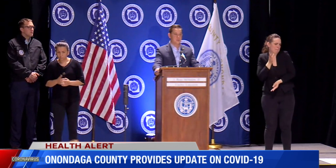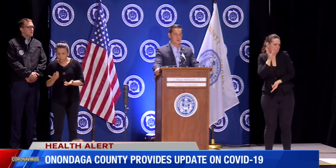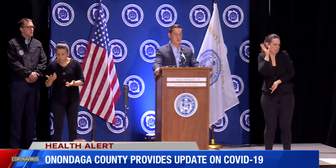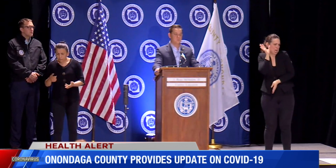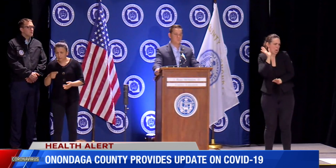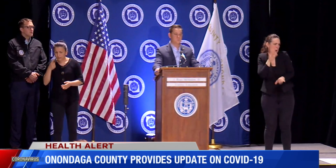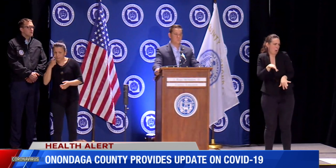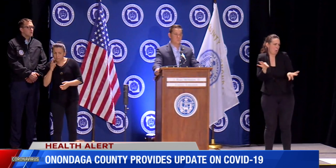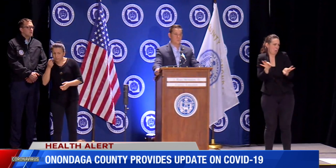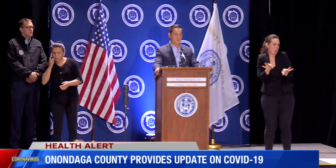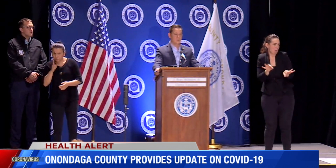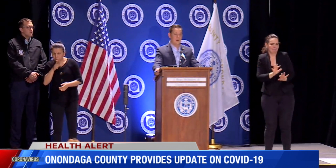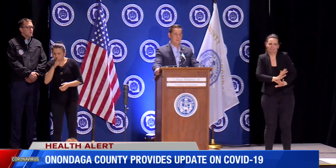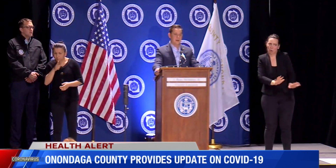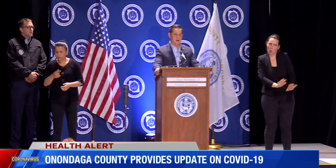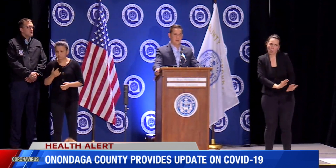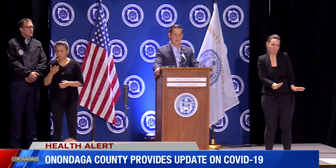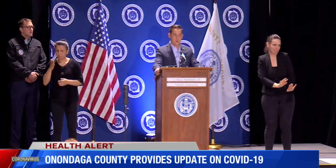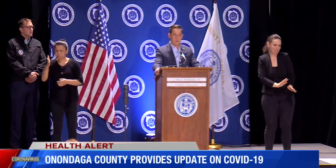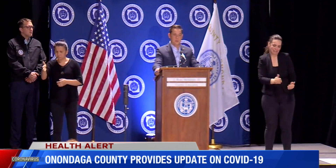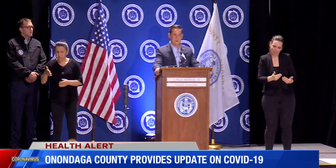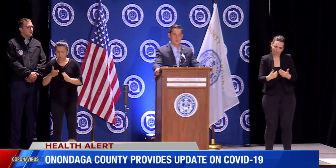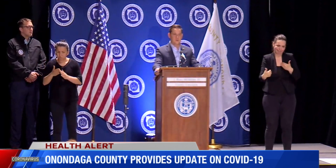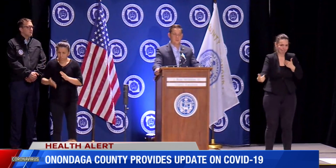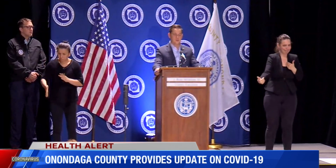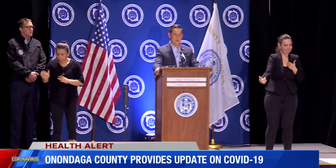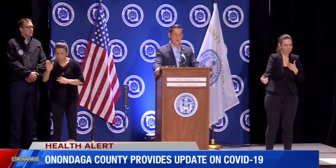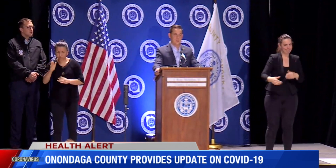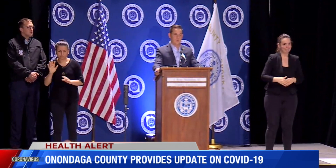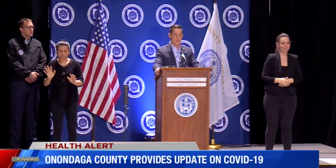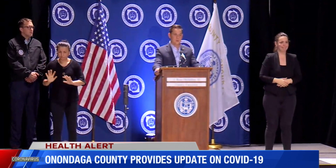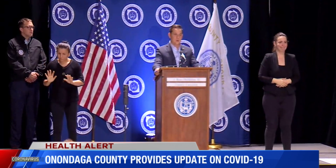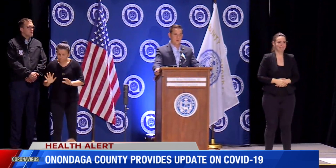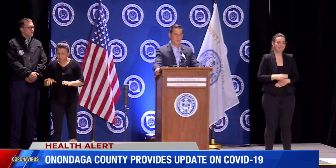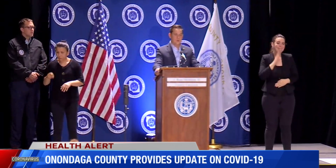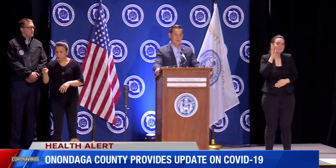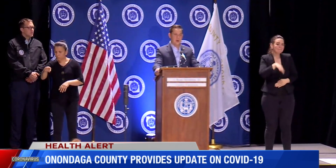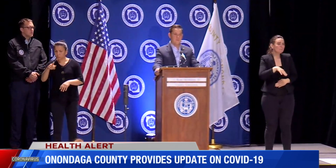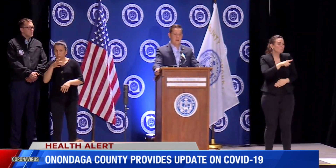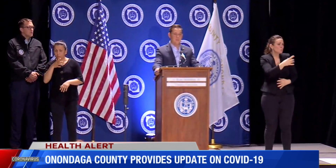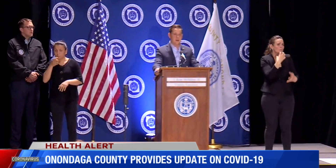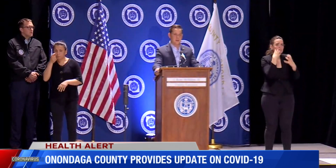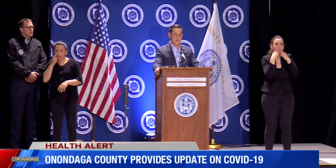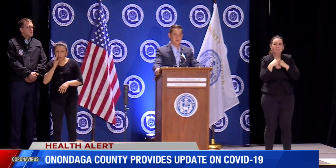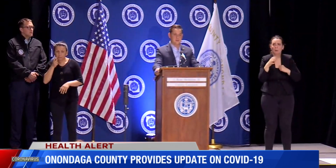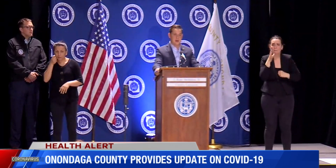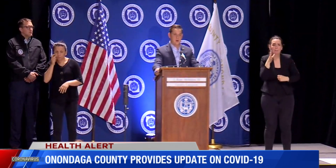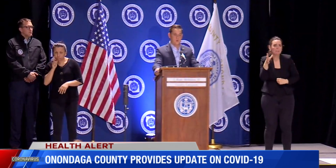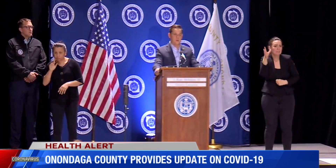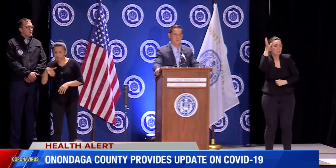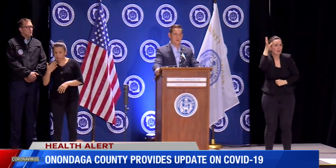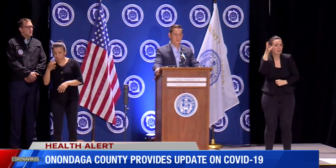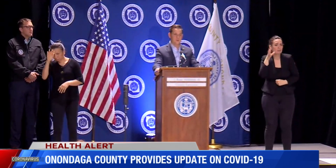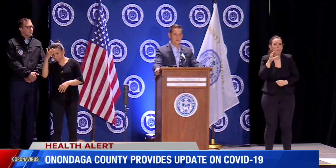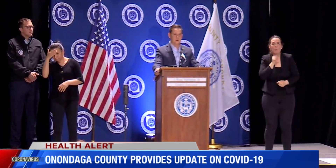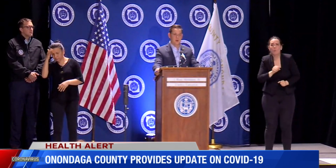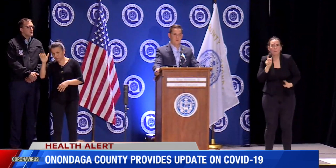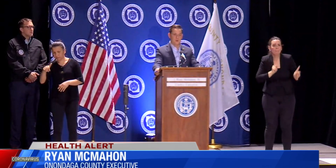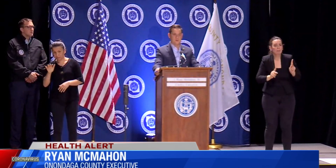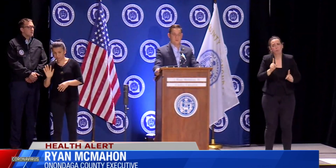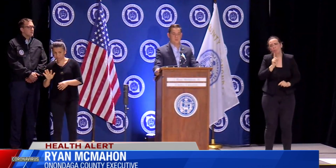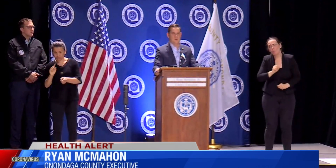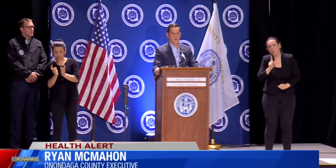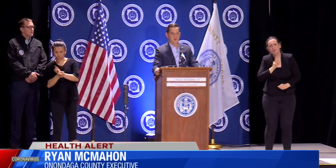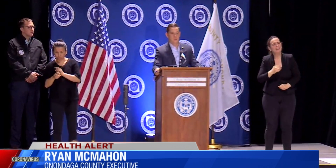of our seniors. Mom and dad are getting lonely. Our seniors are getting lonely. We have many, many cases now where people are visiting their